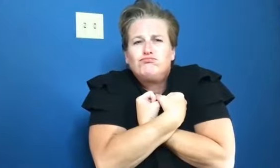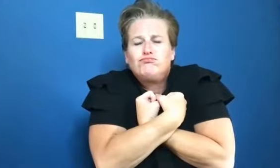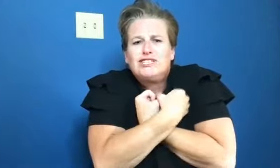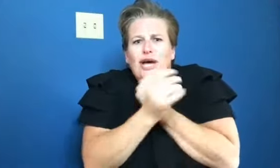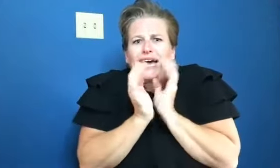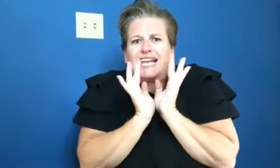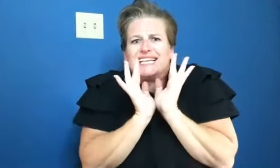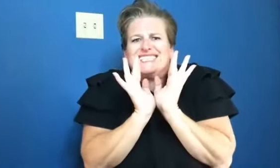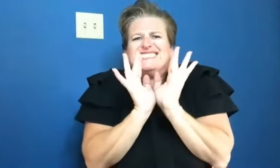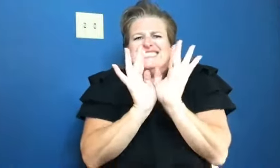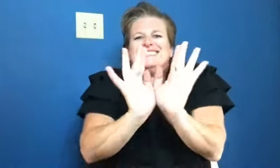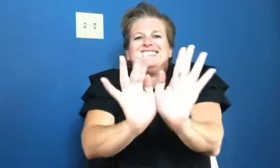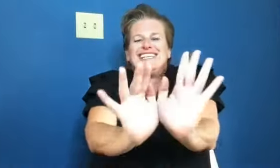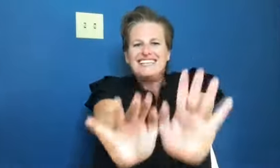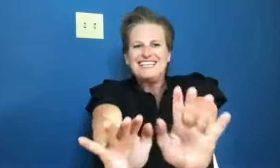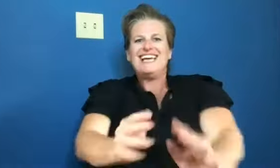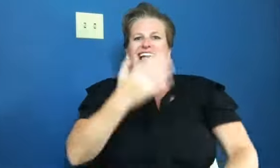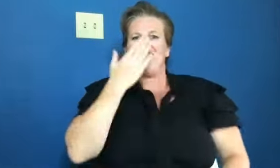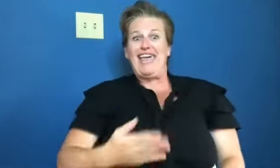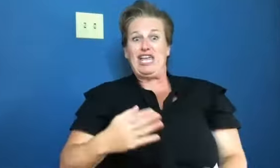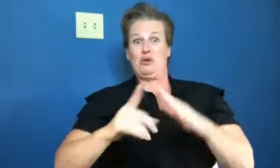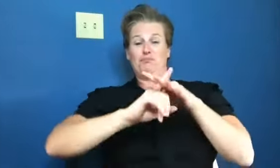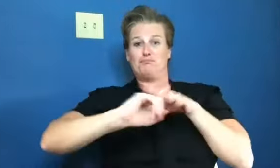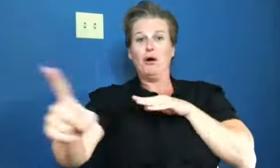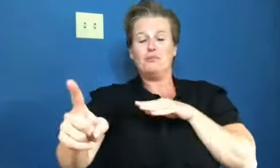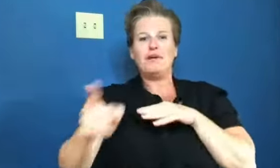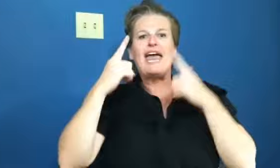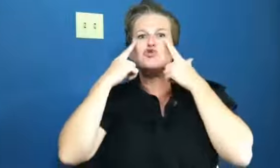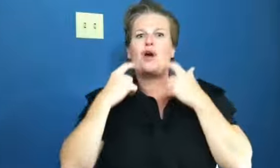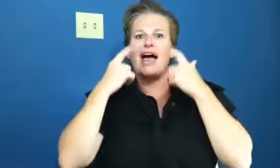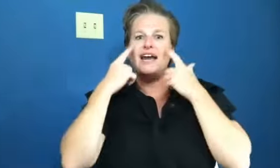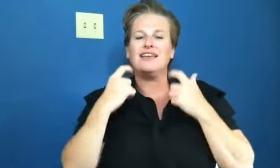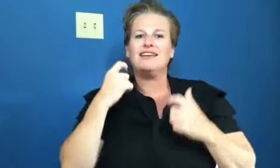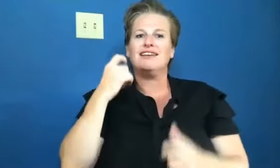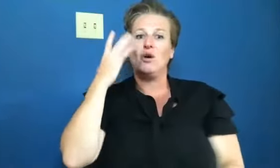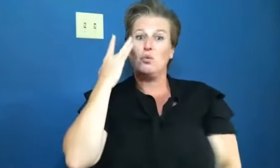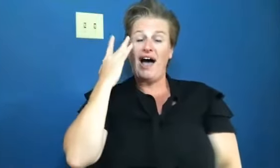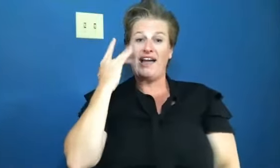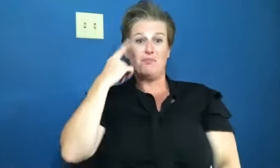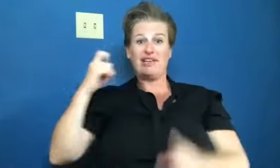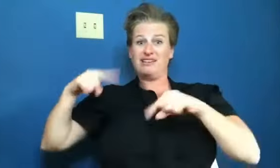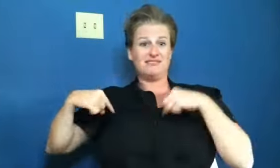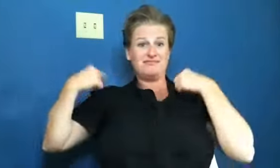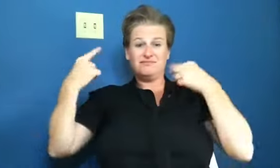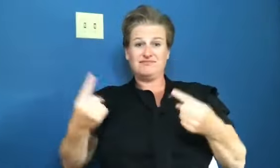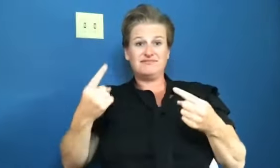said, thank you very much. And I ran down the hall and I cried, because I recognized the one thing that I hadn't had in my life ever, and that was